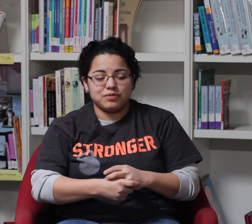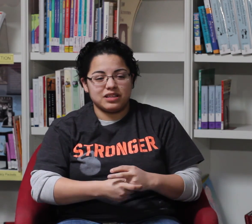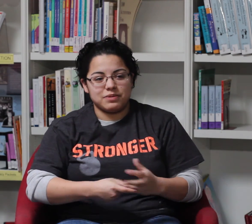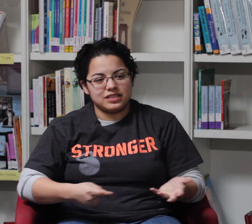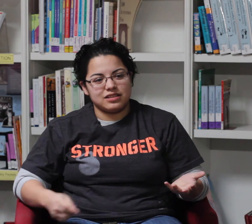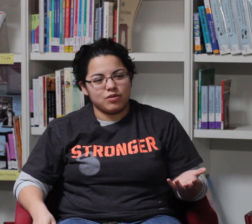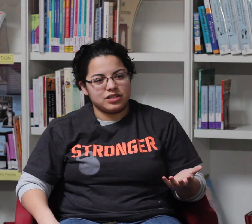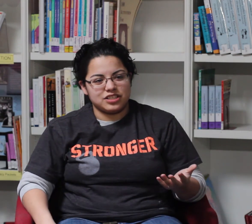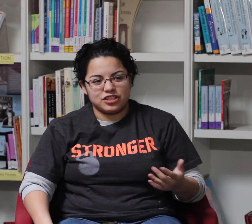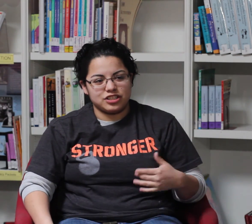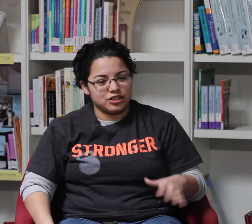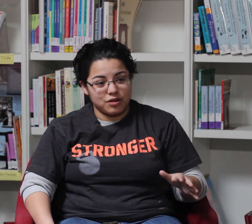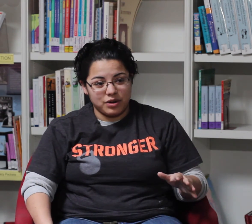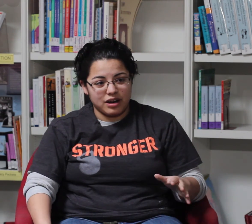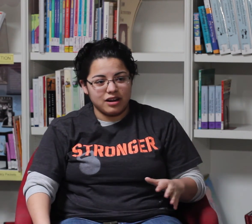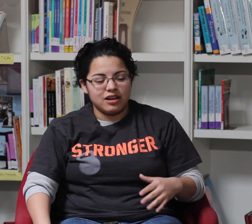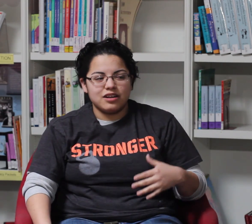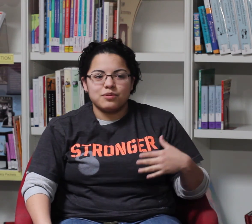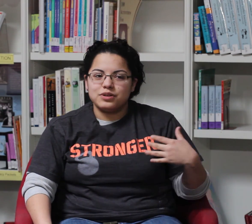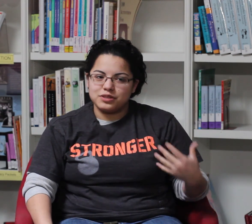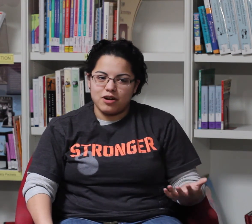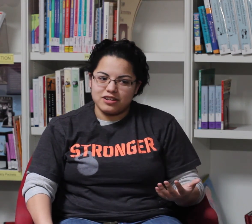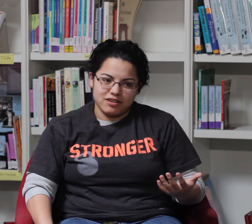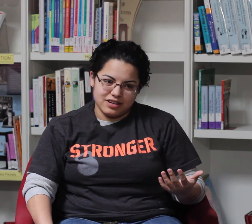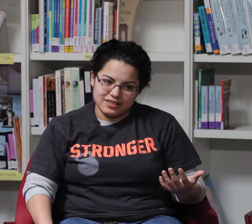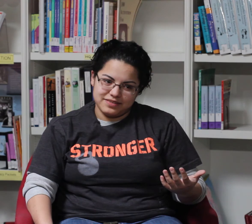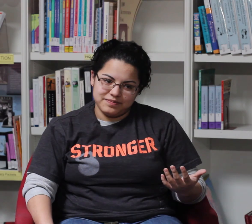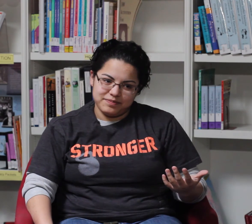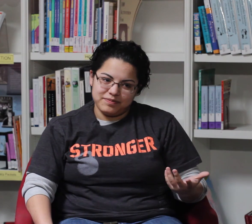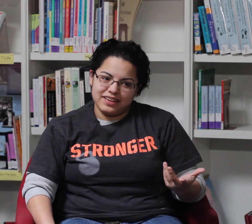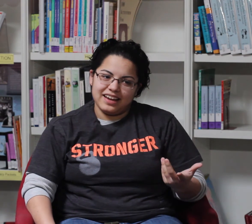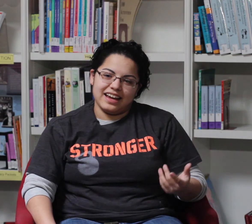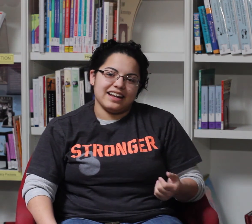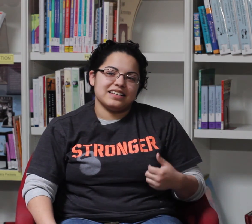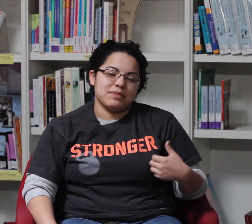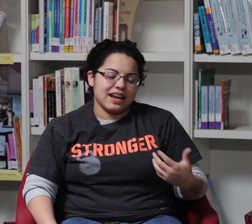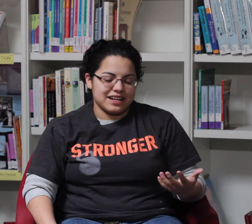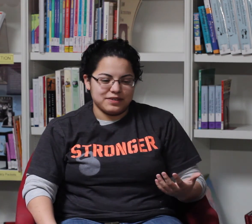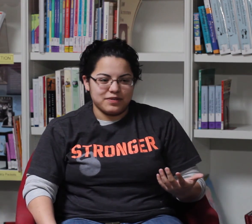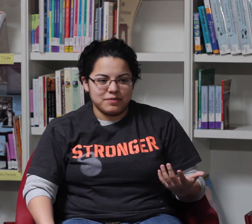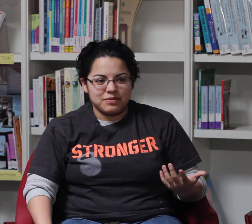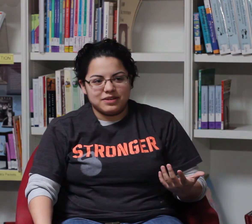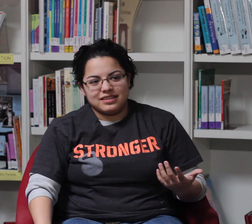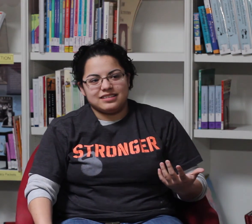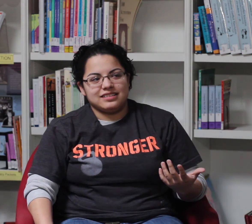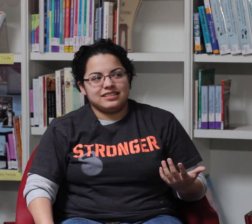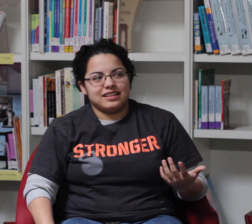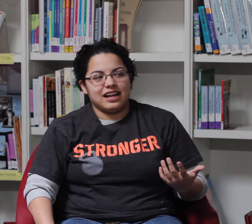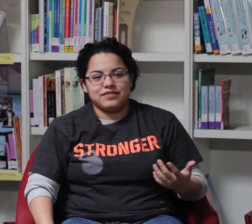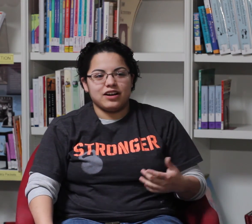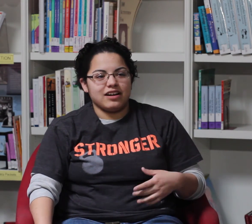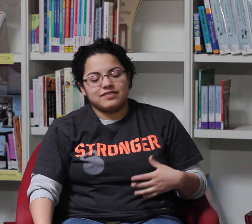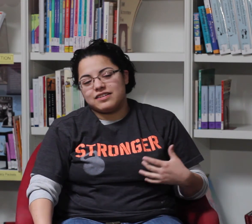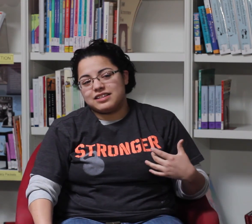really busy or is it just a slow day, we use walkie-talkies, and that's a big hassle for me because, and I've talked to